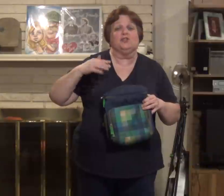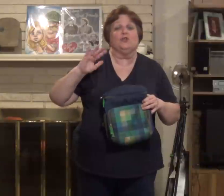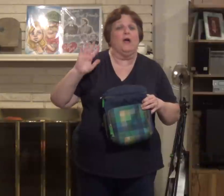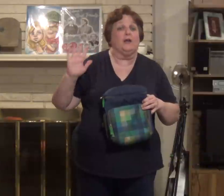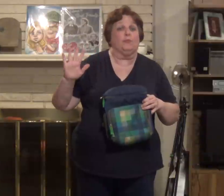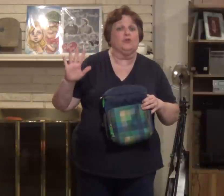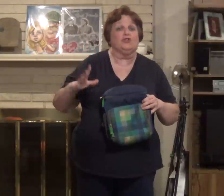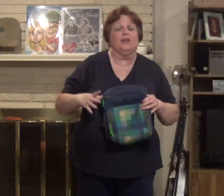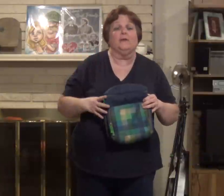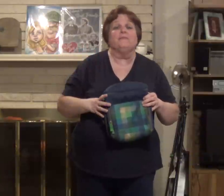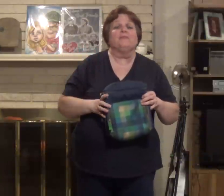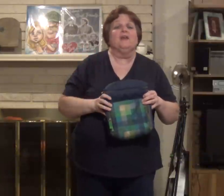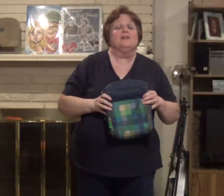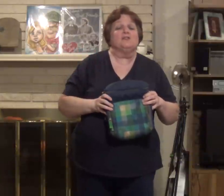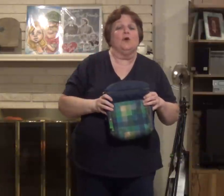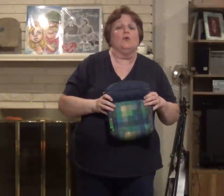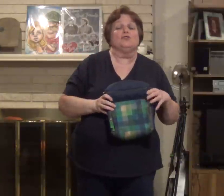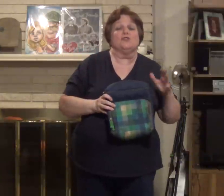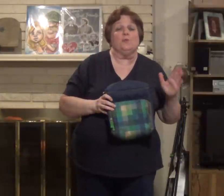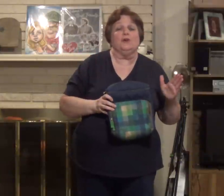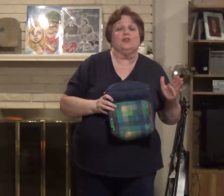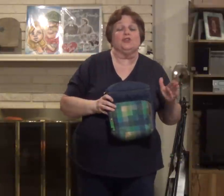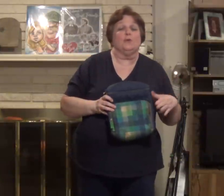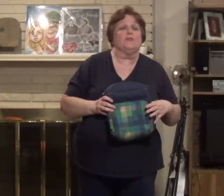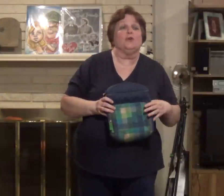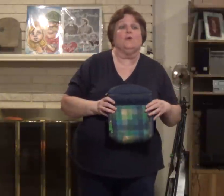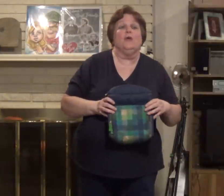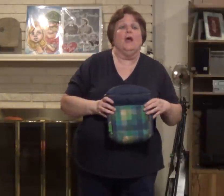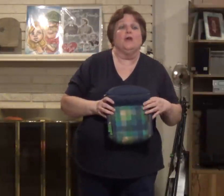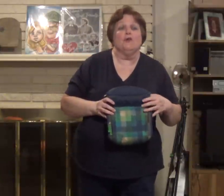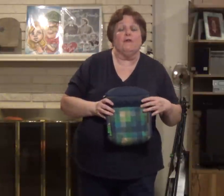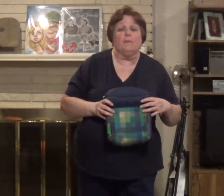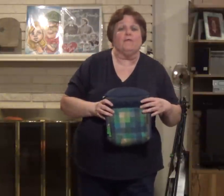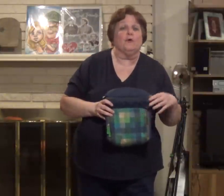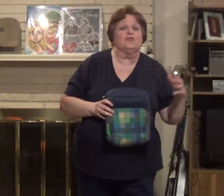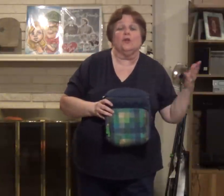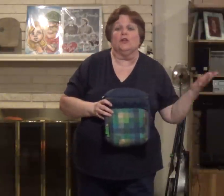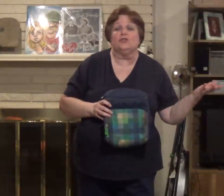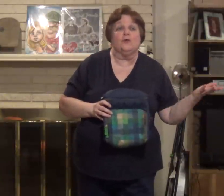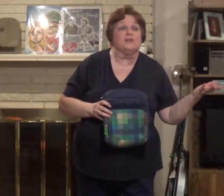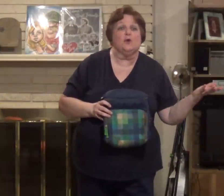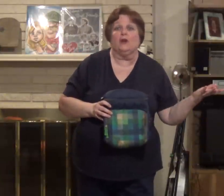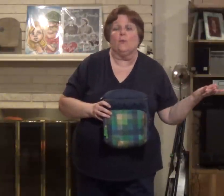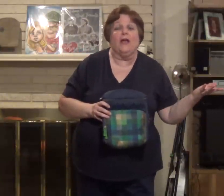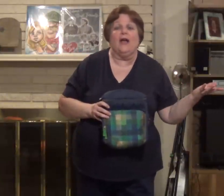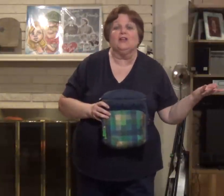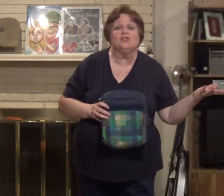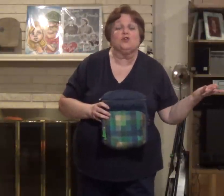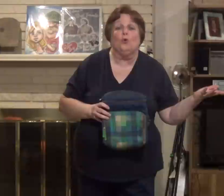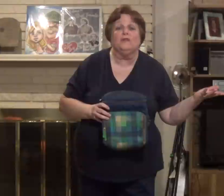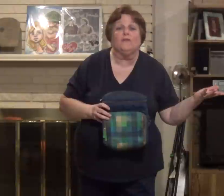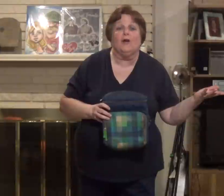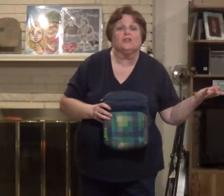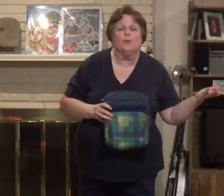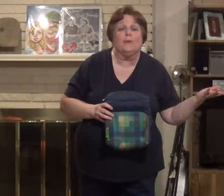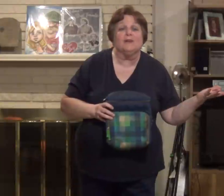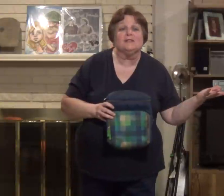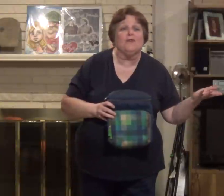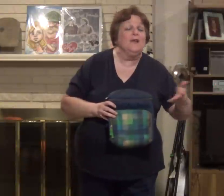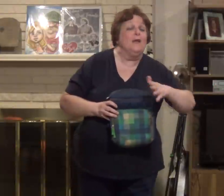you, I'd appreciate it. So just wanted to share with you, November 1st, I'll let you guys know what I weigh. I just totally forgot to weigh myself, but